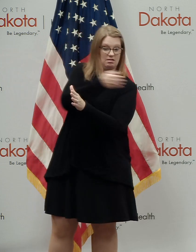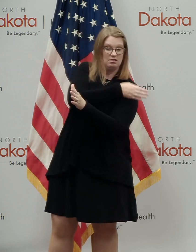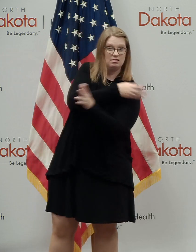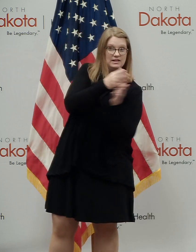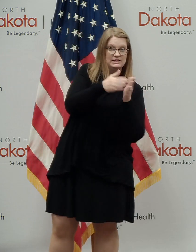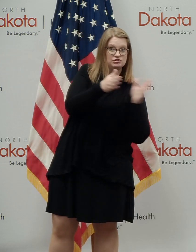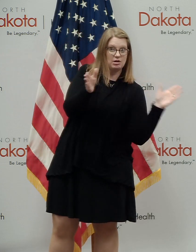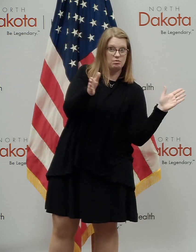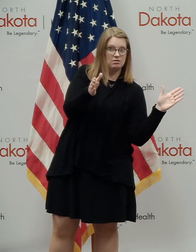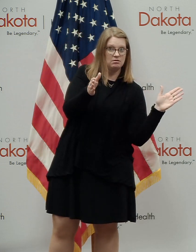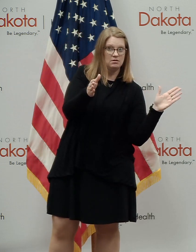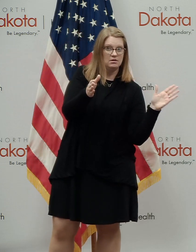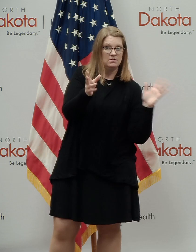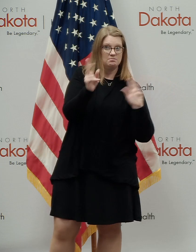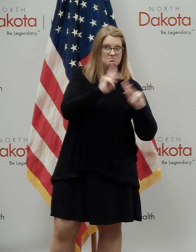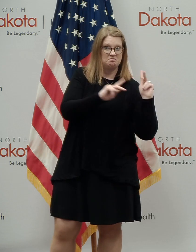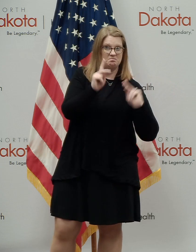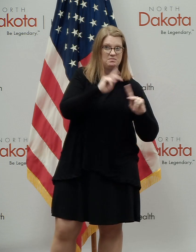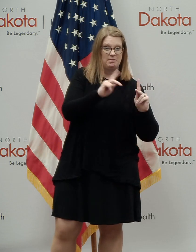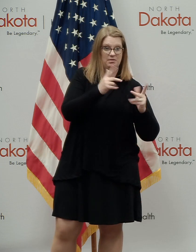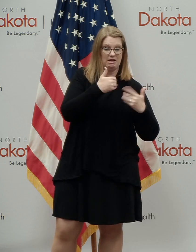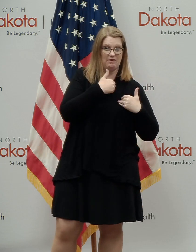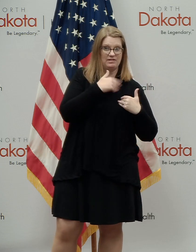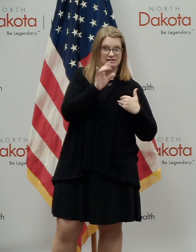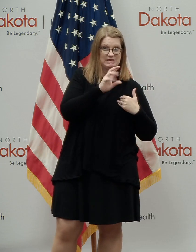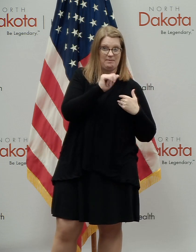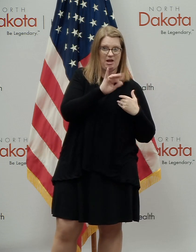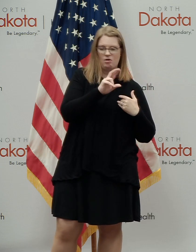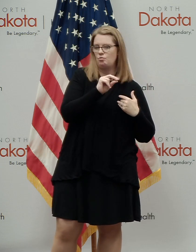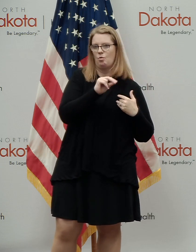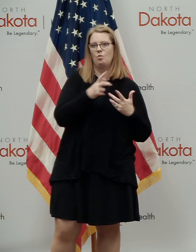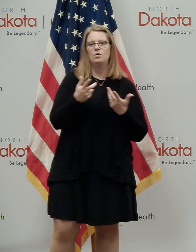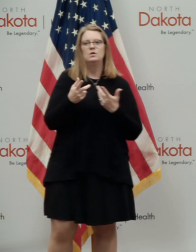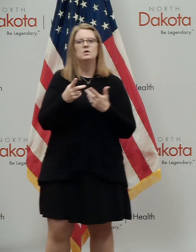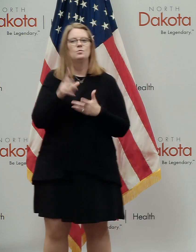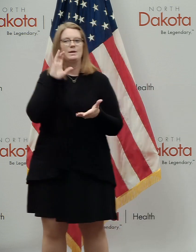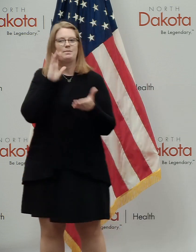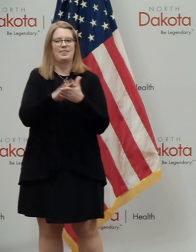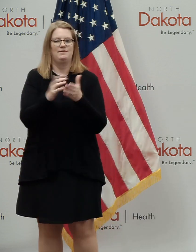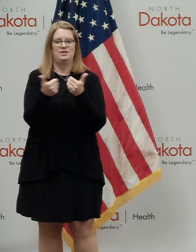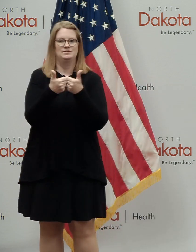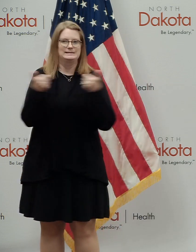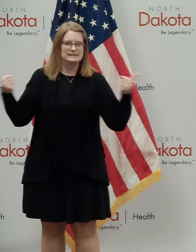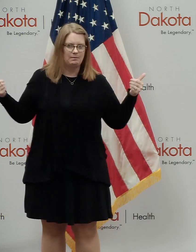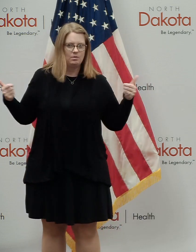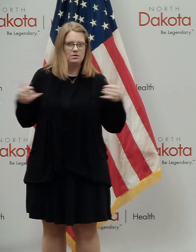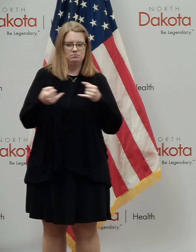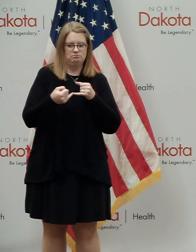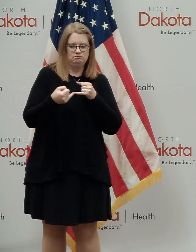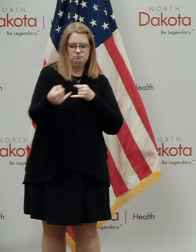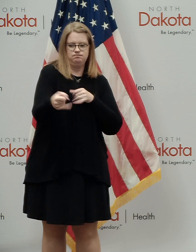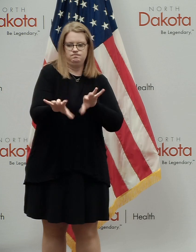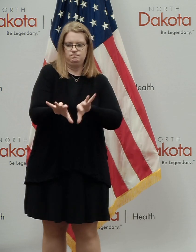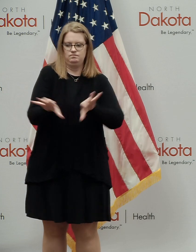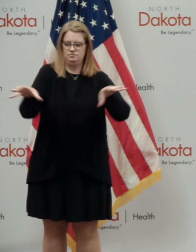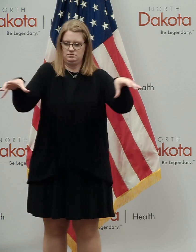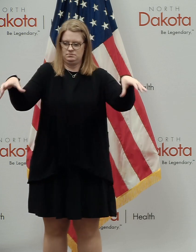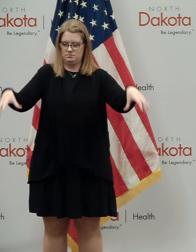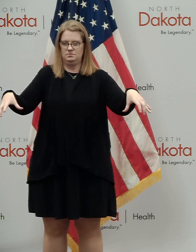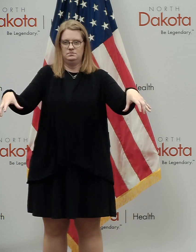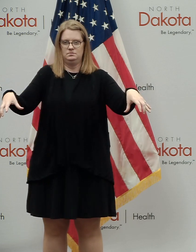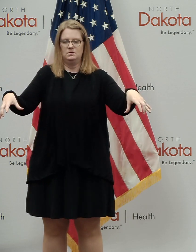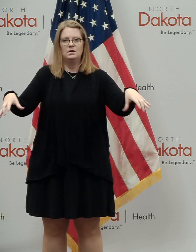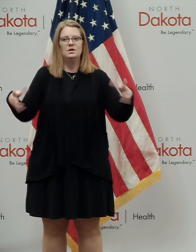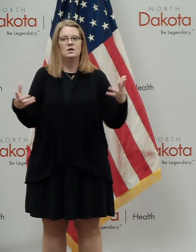believe in cohorted units. We believe in keeping them separated. We think there's efficiency in that. But then it's just the